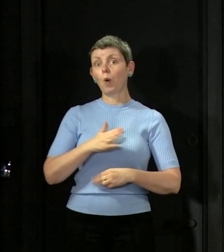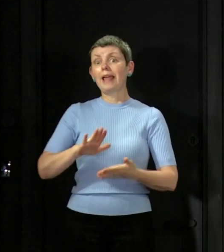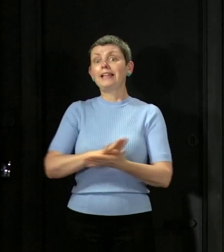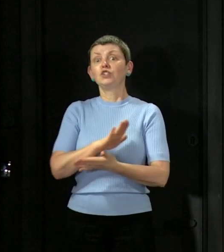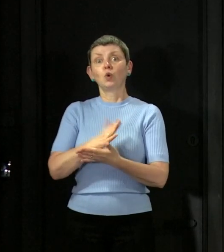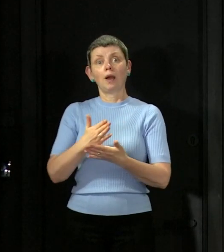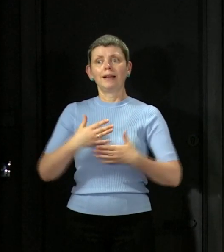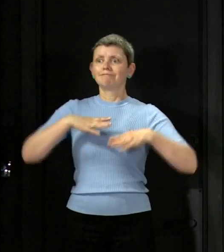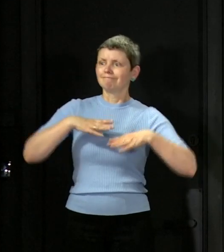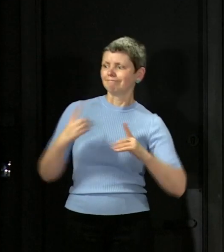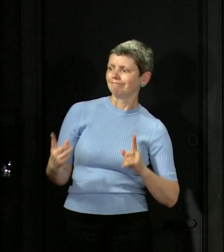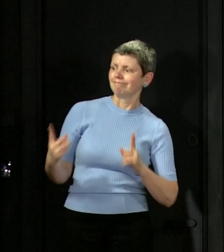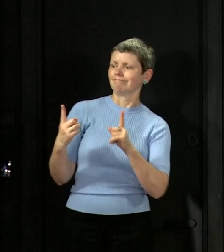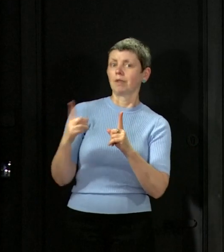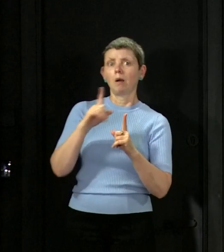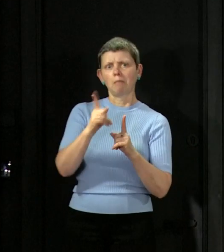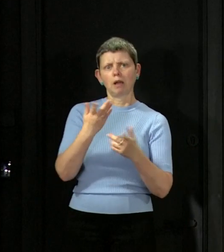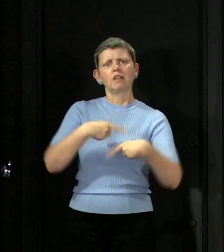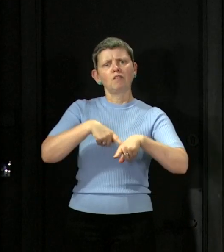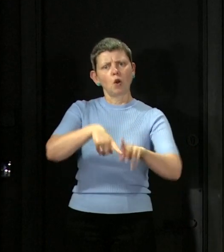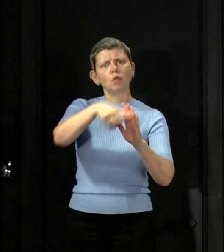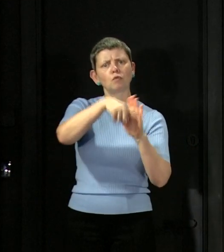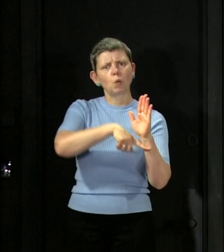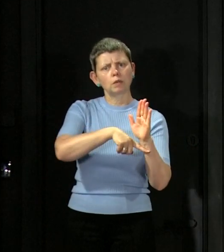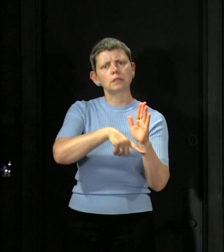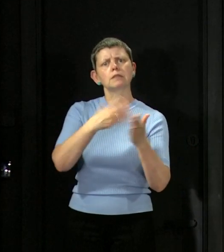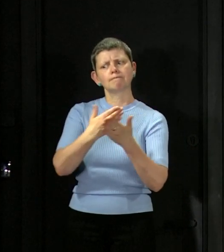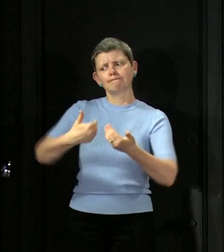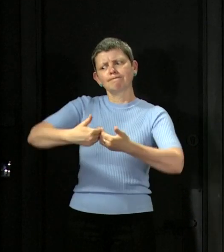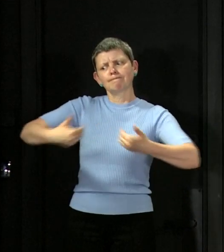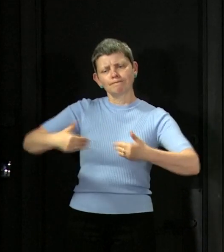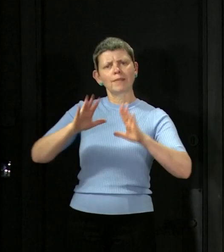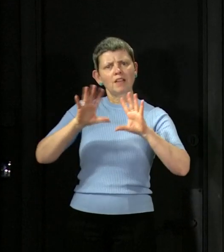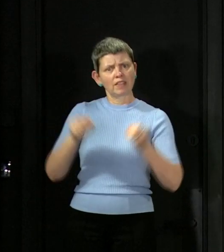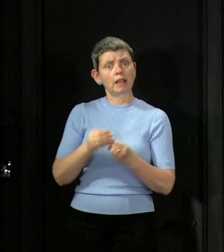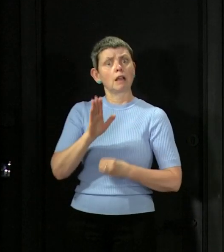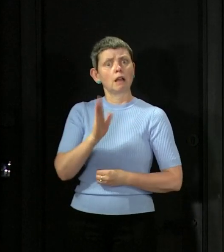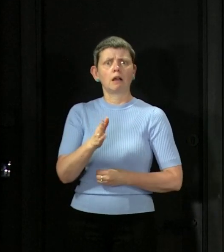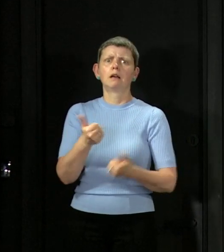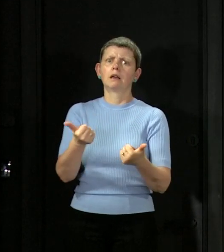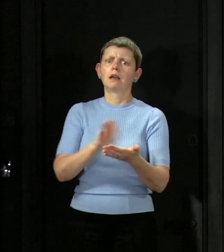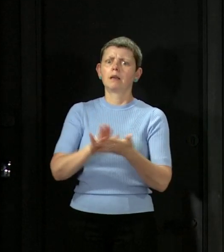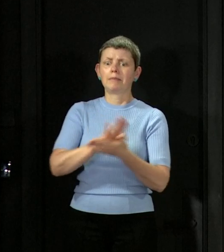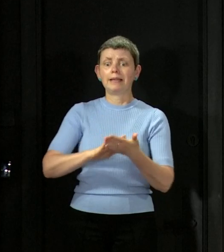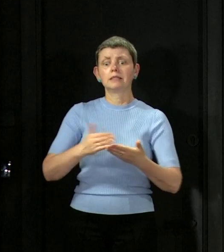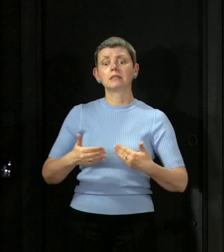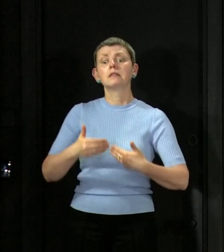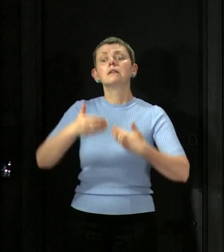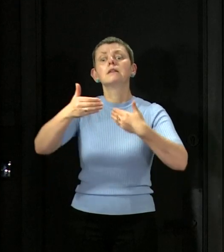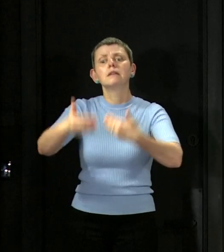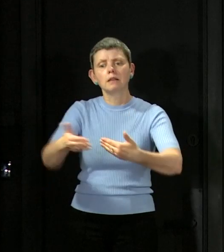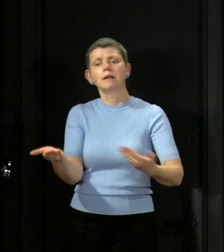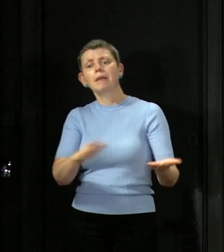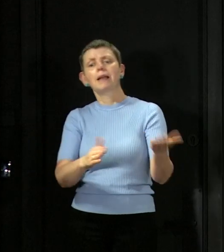so responsibly and do so within the rules, then we'll keep heading in the right direction and we can keep thinking about lifting these restrictions,